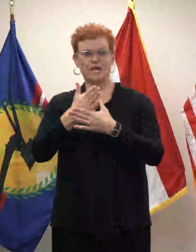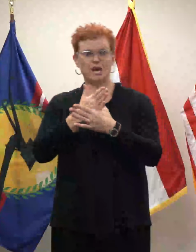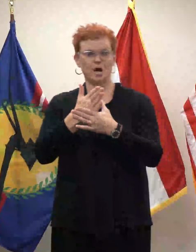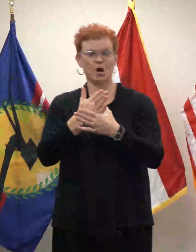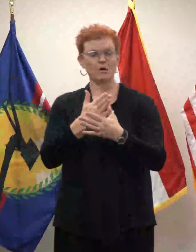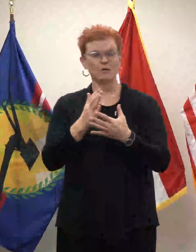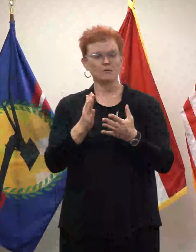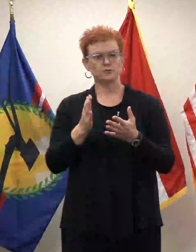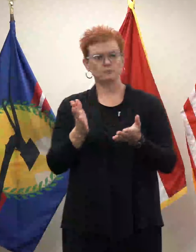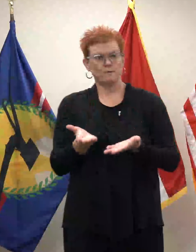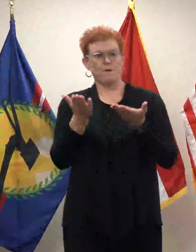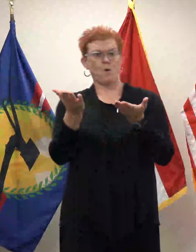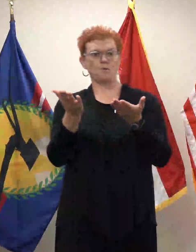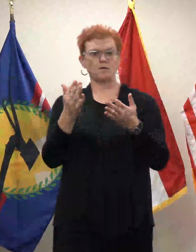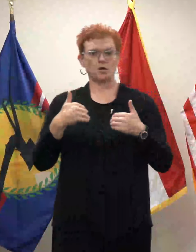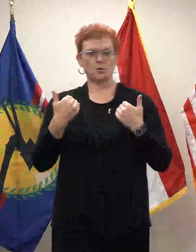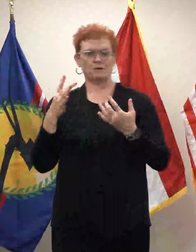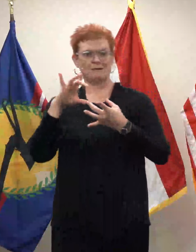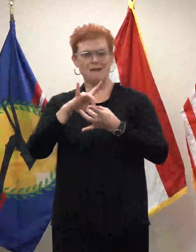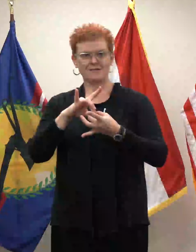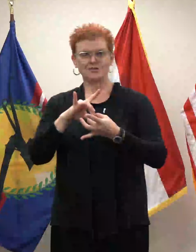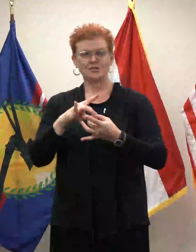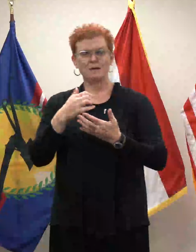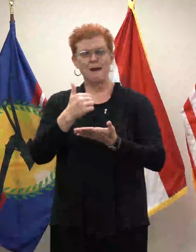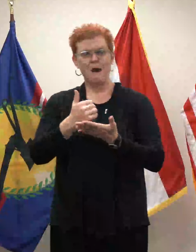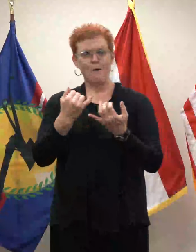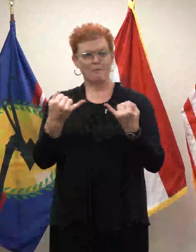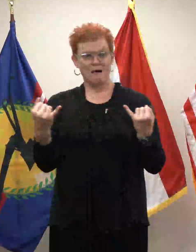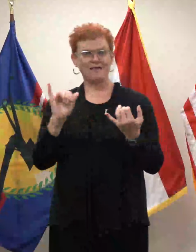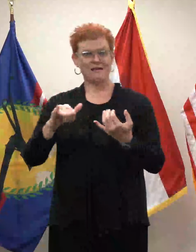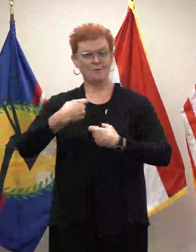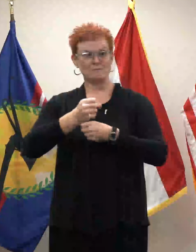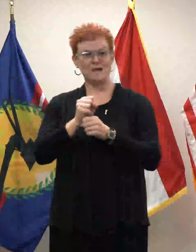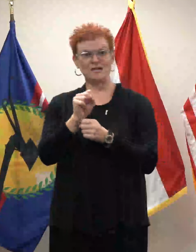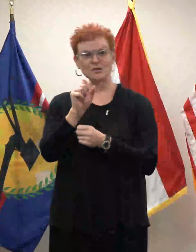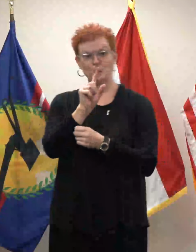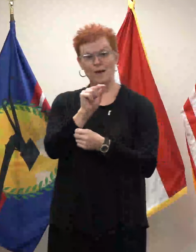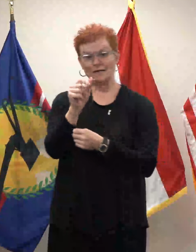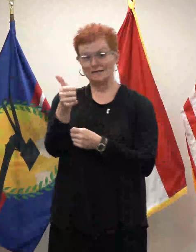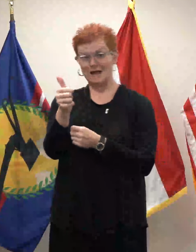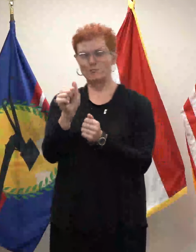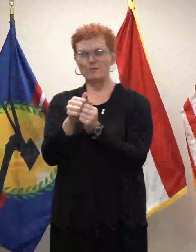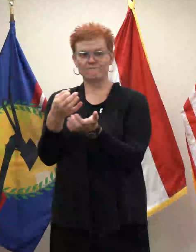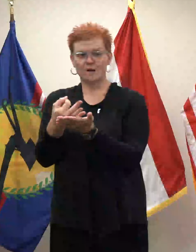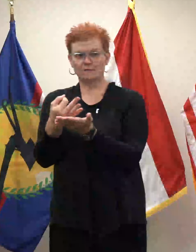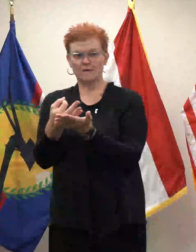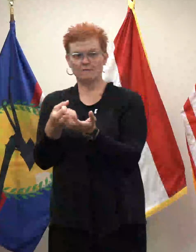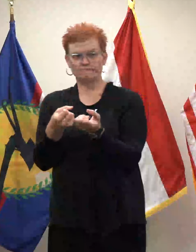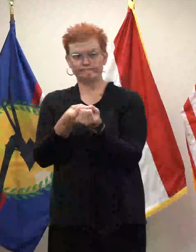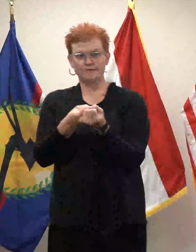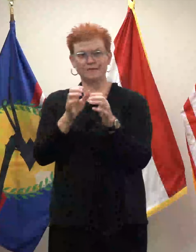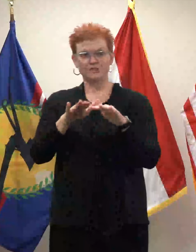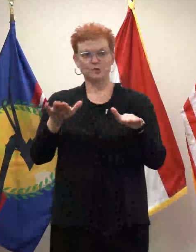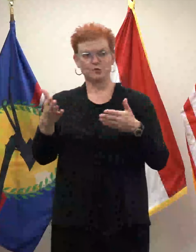to promote the Youth Connection Helpline. The Youth Connection Helpline was created in 2010 with funding that the St. Louis County Children's Service